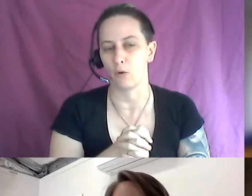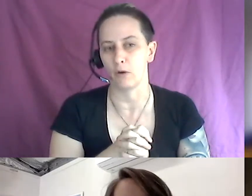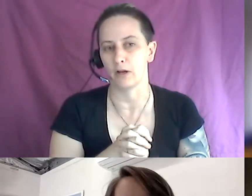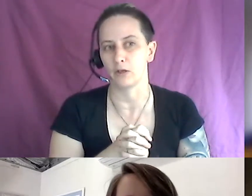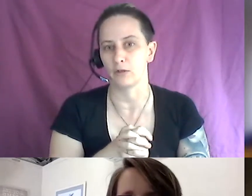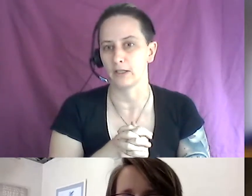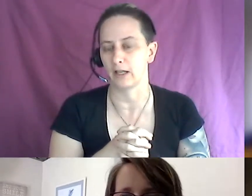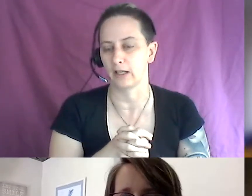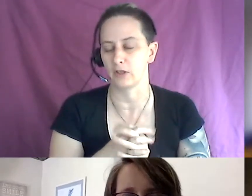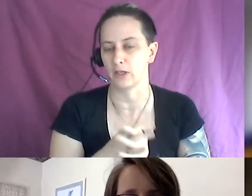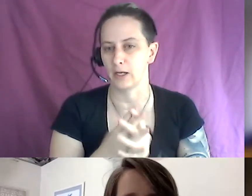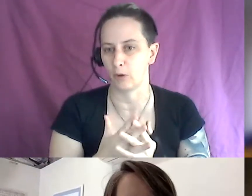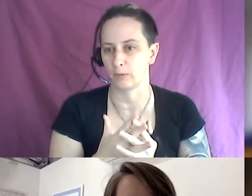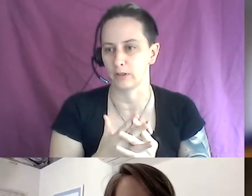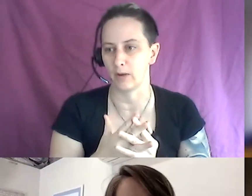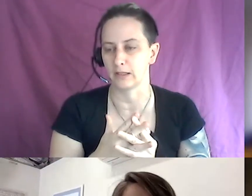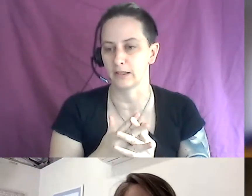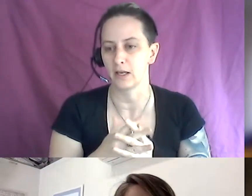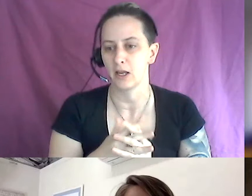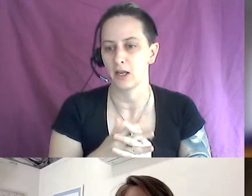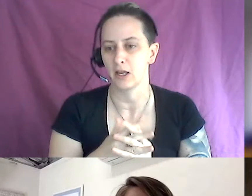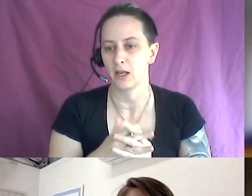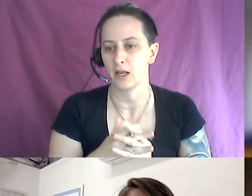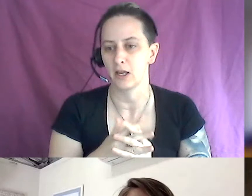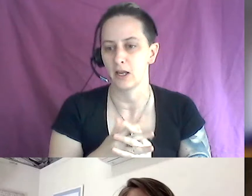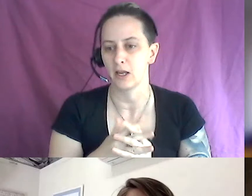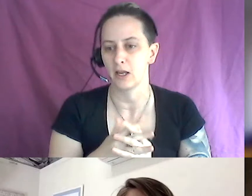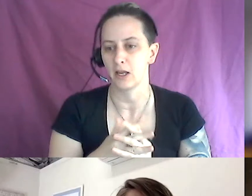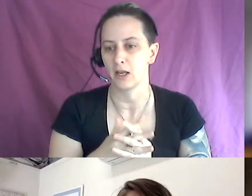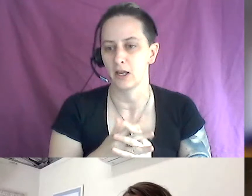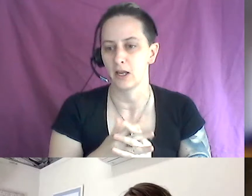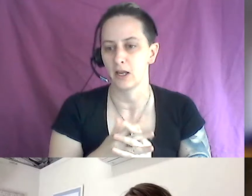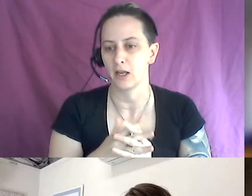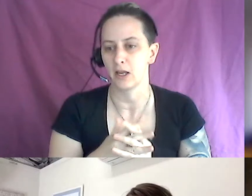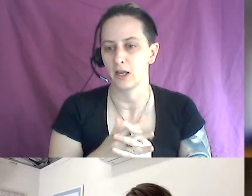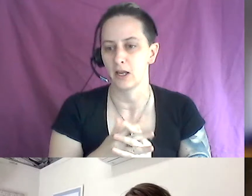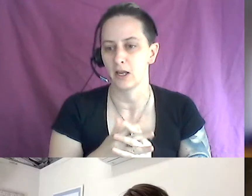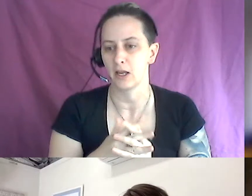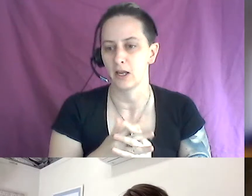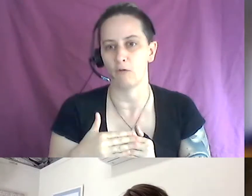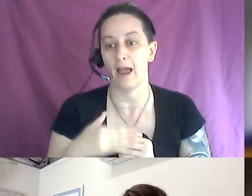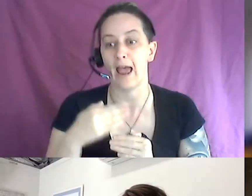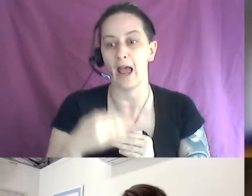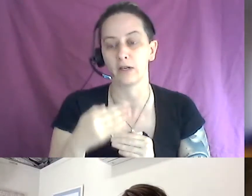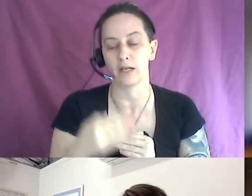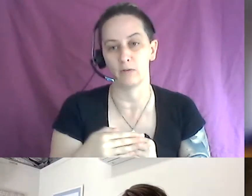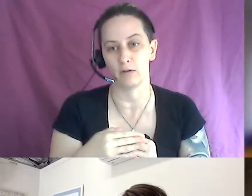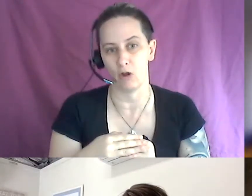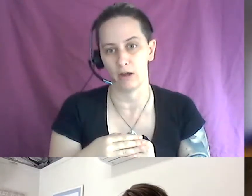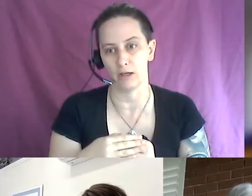profiting or using their language in inappropriate ways. And I think some of that may come from a misunderstanding of how keyword